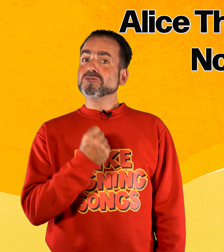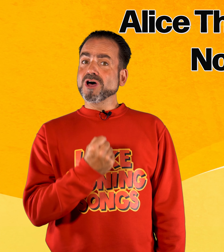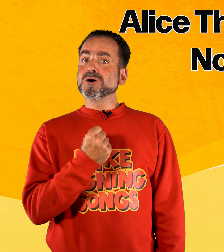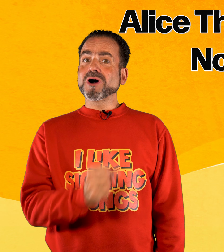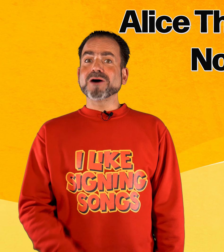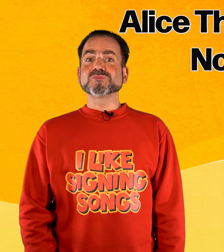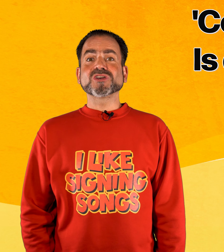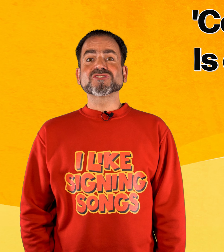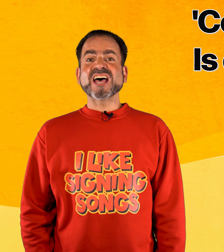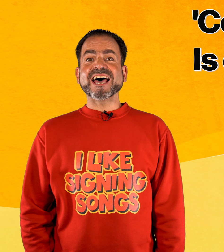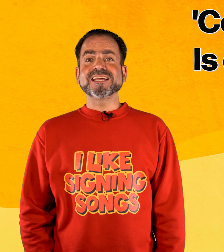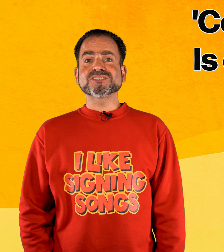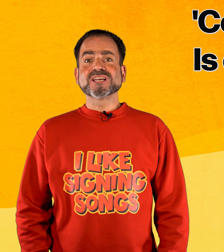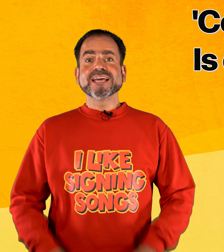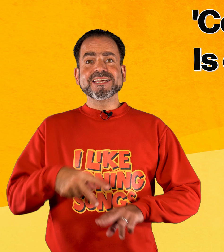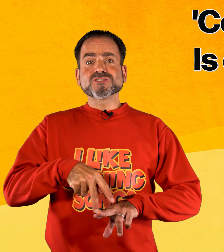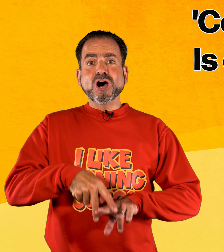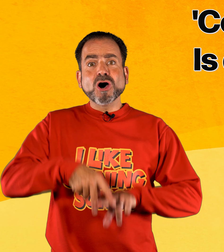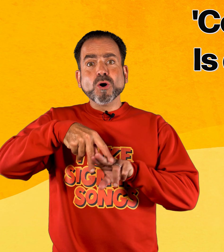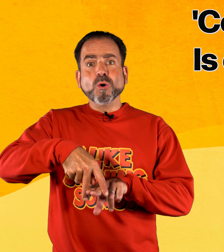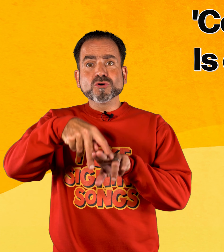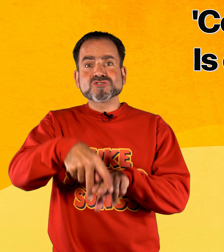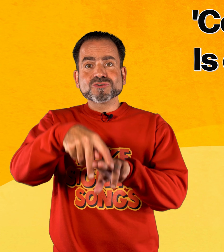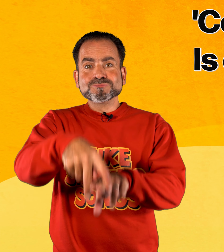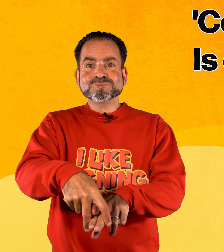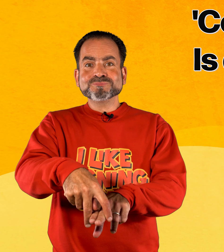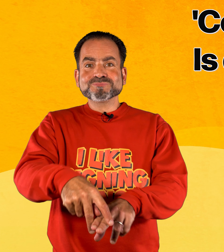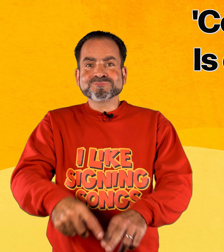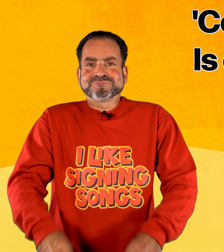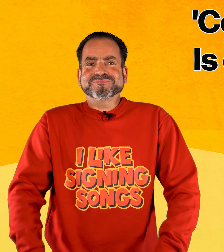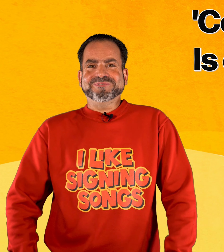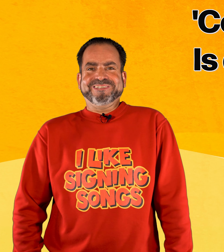no humps. 'Cause Alice is a horse.